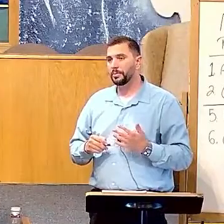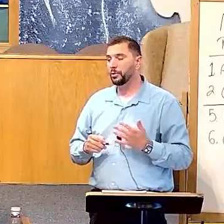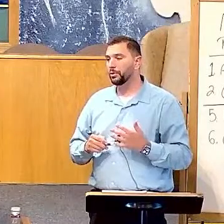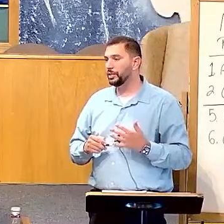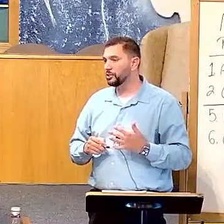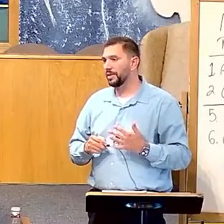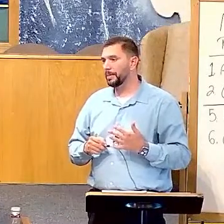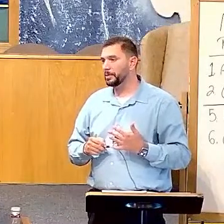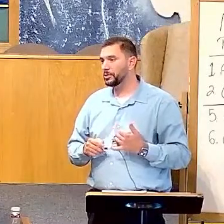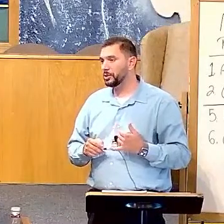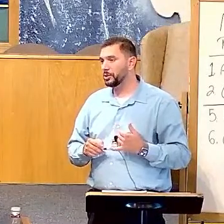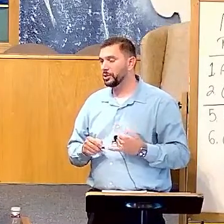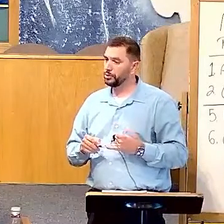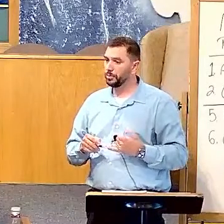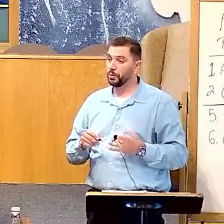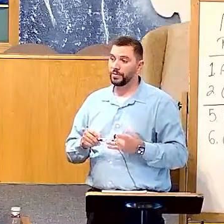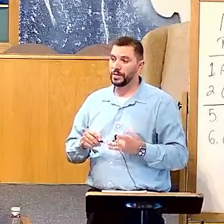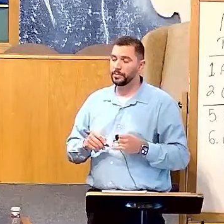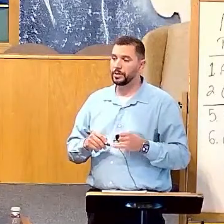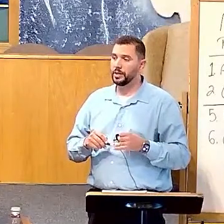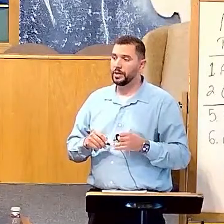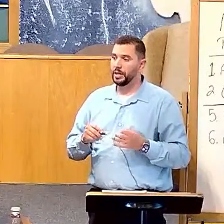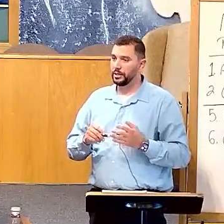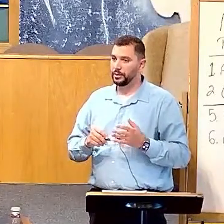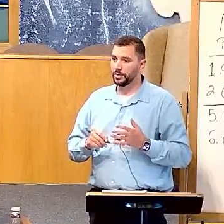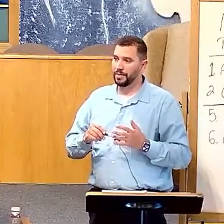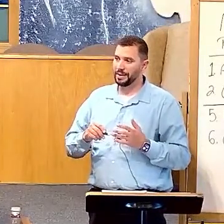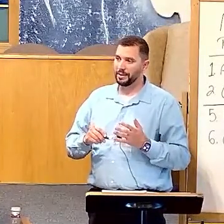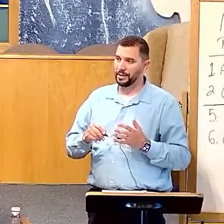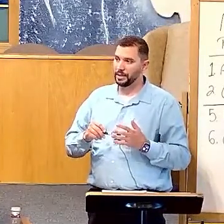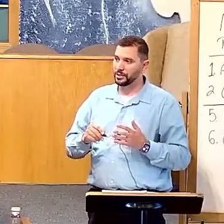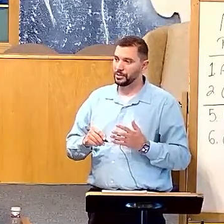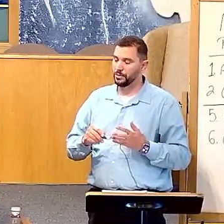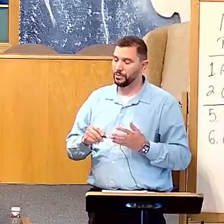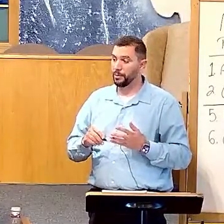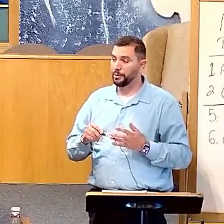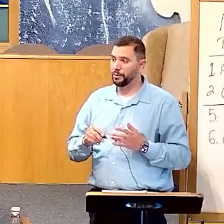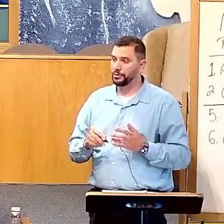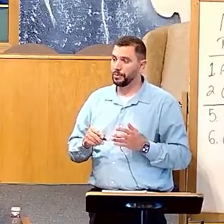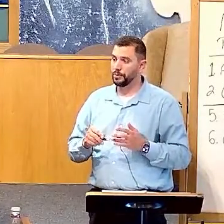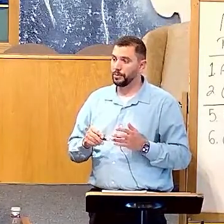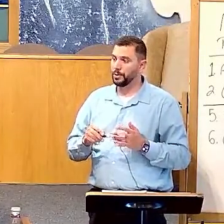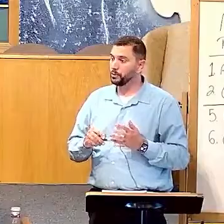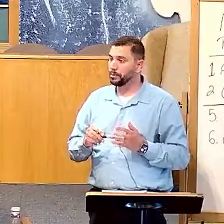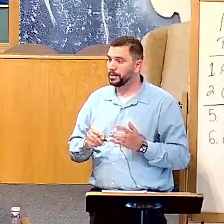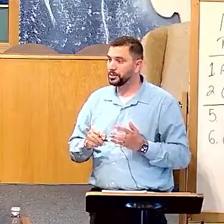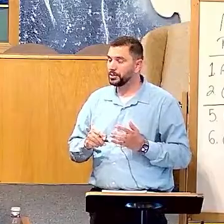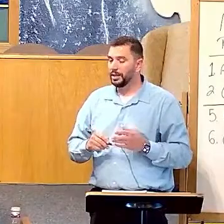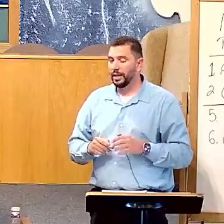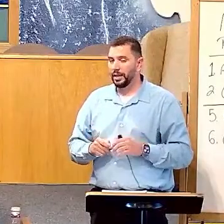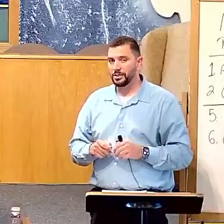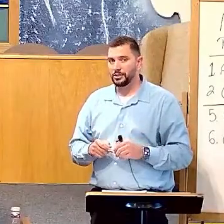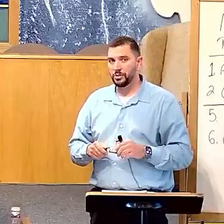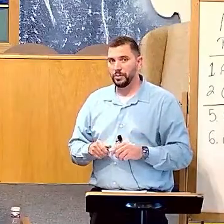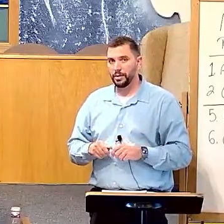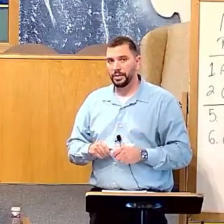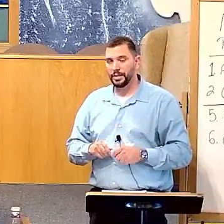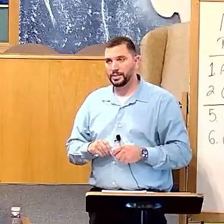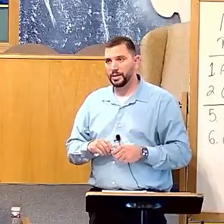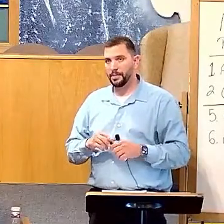East Drive Baptist Church on YouTube or Facebook, you can find the link to both of those from both of those websites. And so